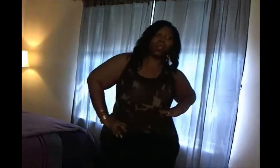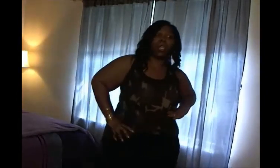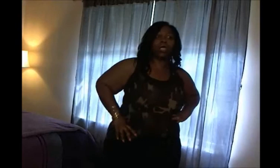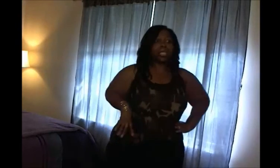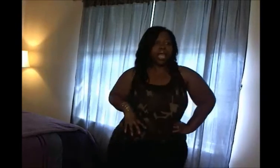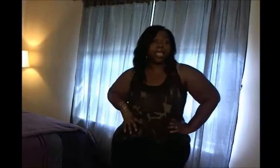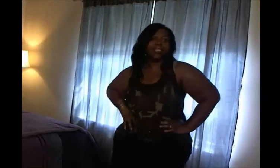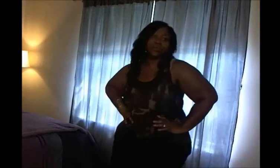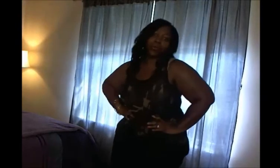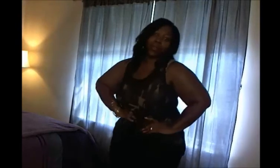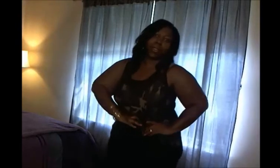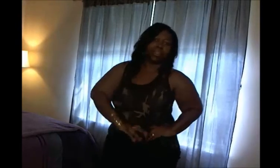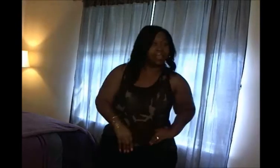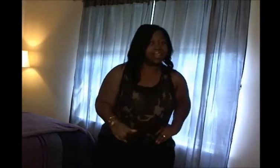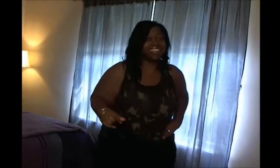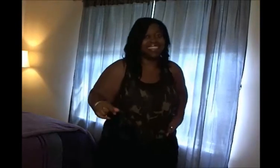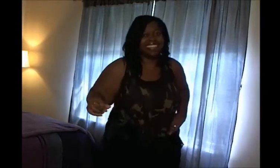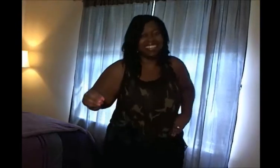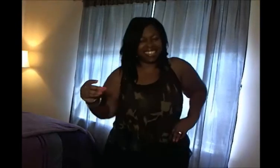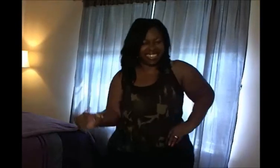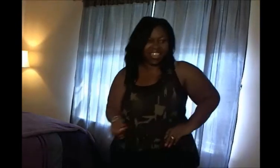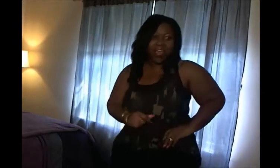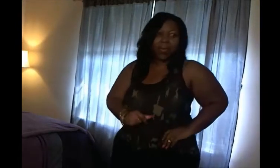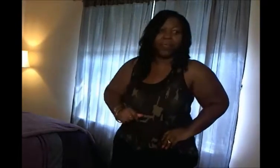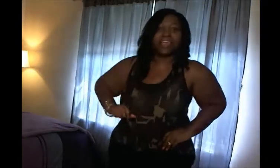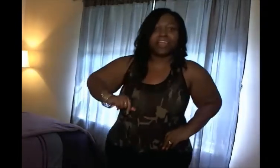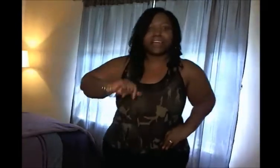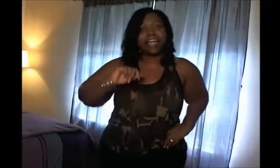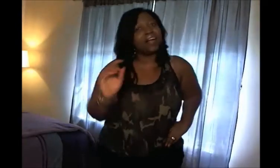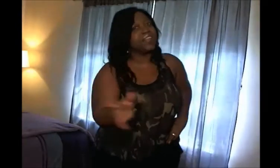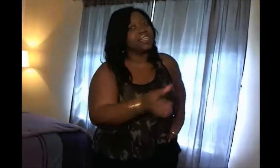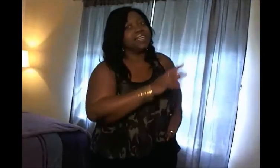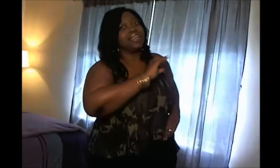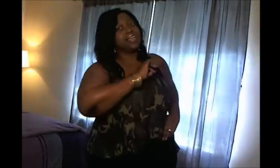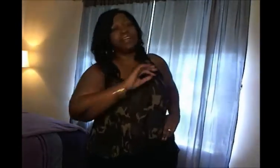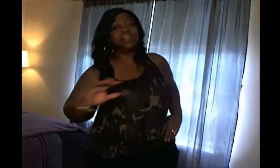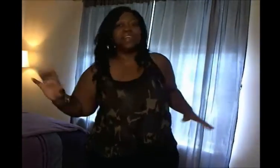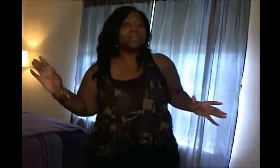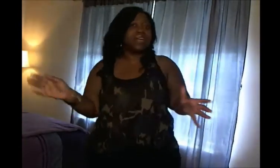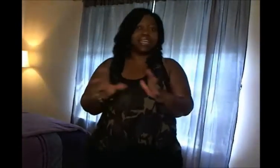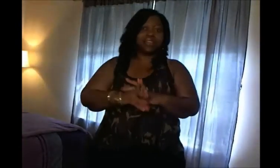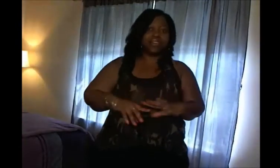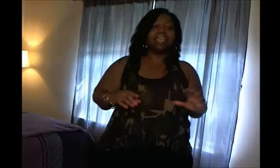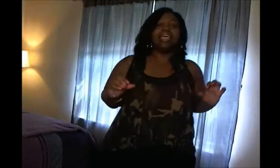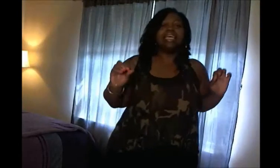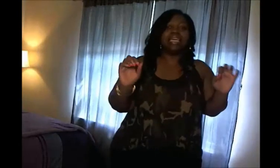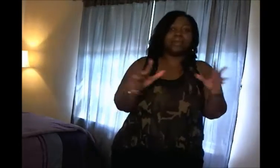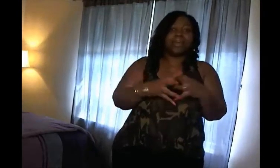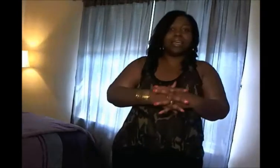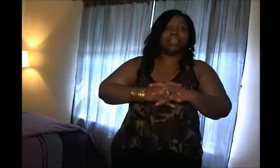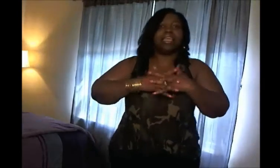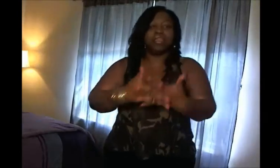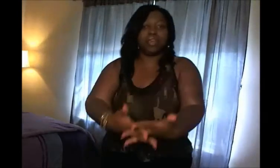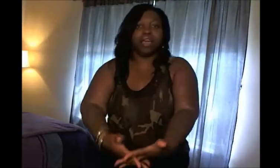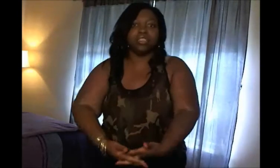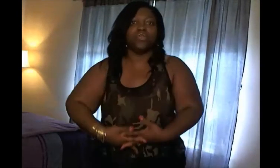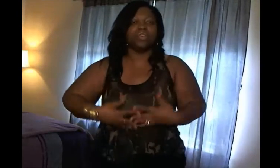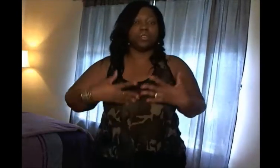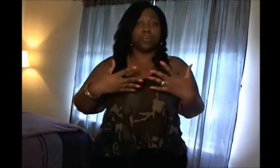twirl. And twirl. Big girl, confident, curvy, whatever. Anyway, thank you guys for your